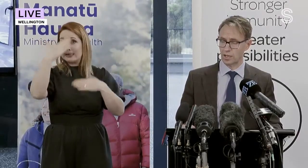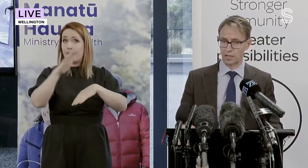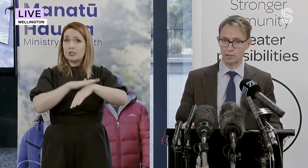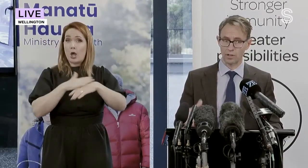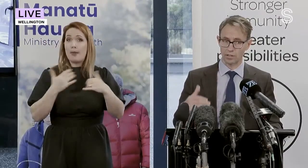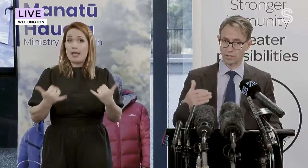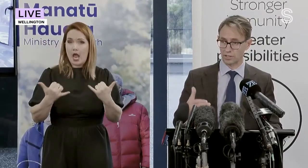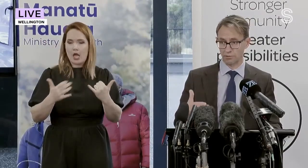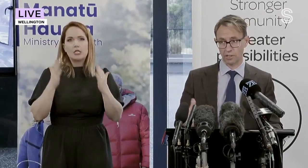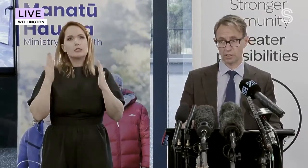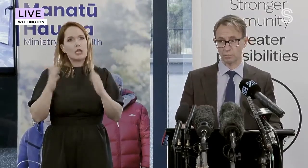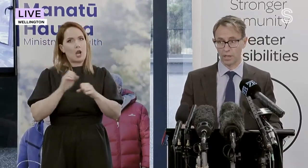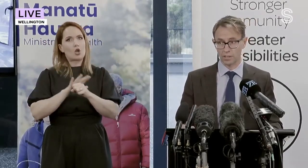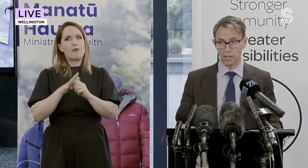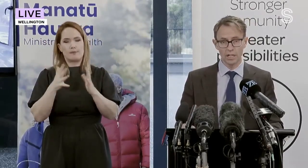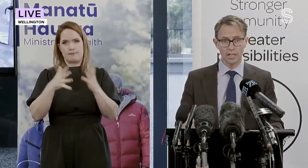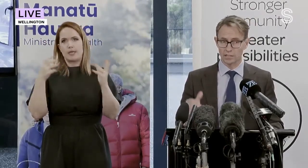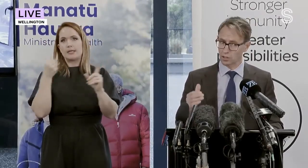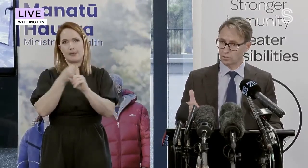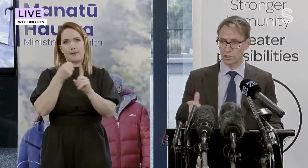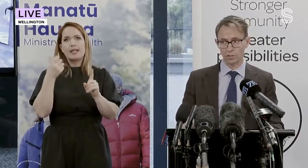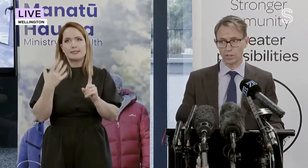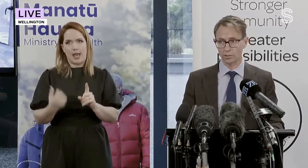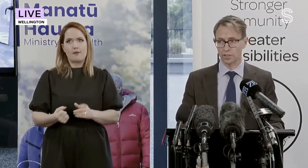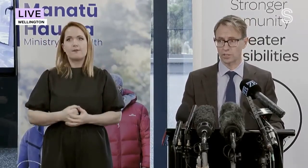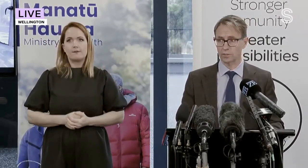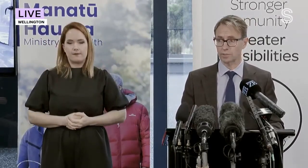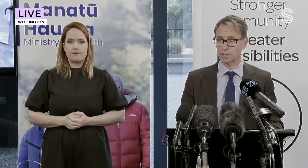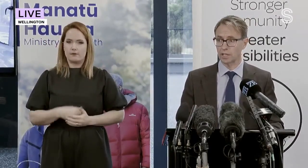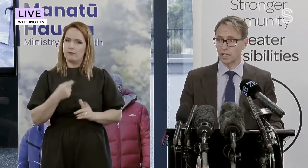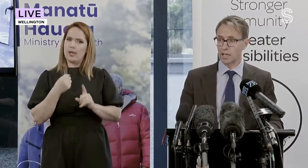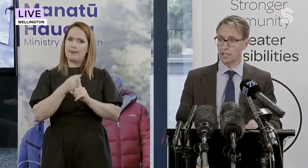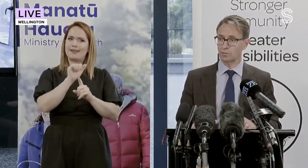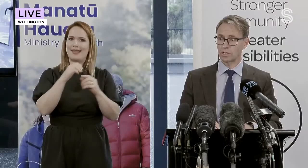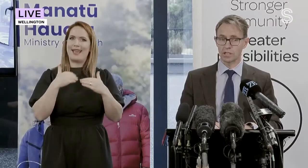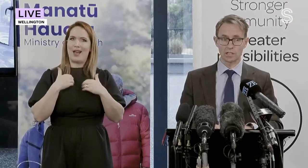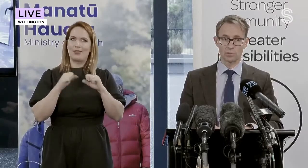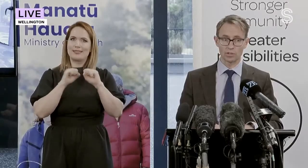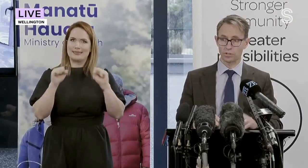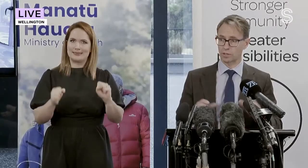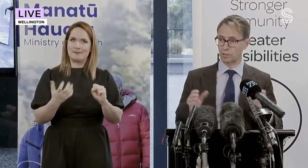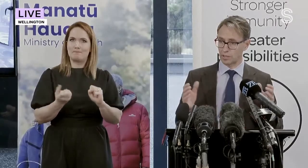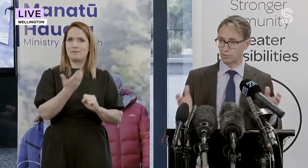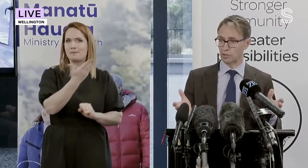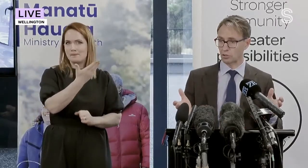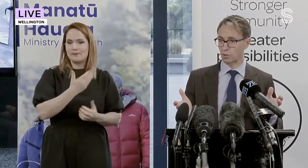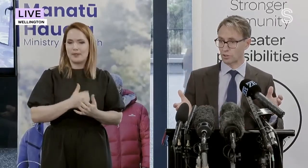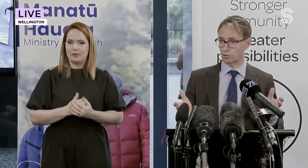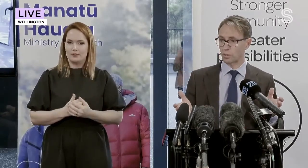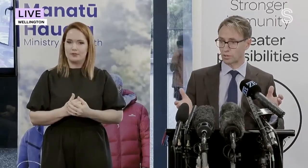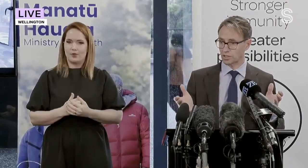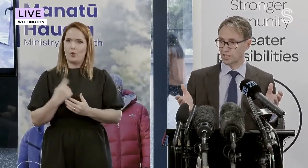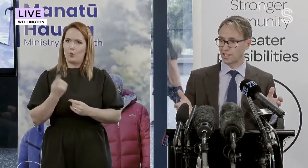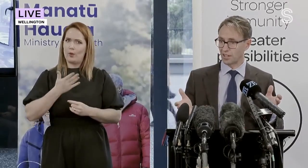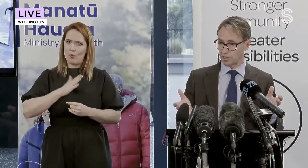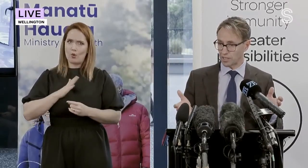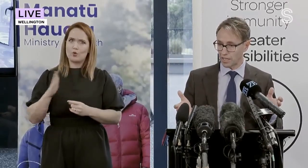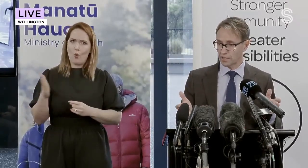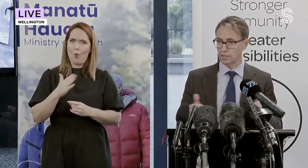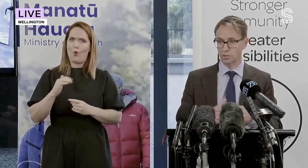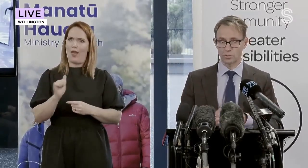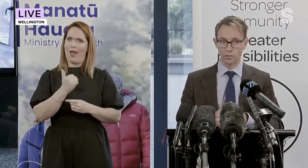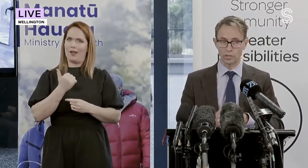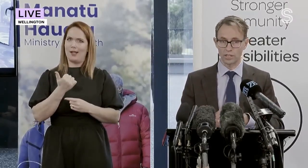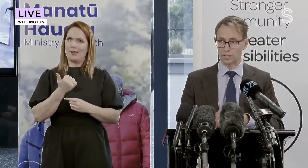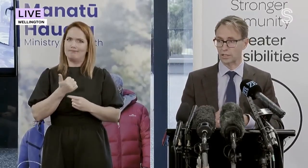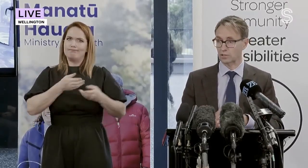to have a significant impact, including on health systems. And we clearly want to keep every tool in the toolbox that we